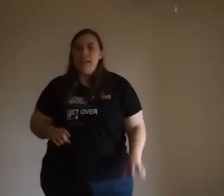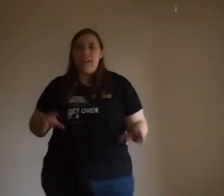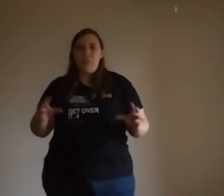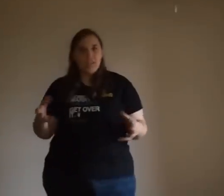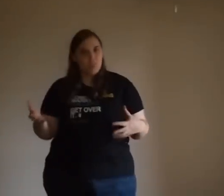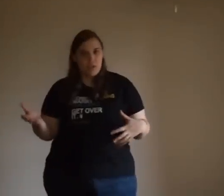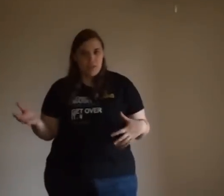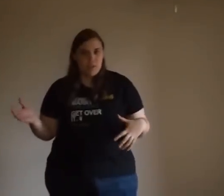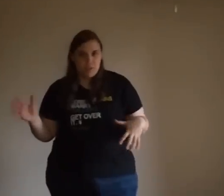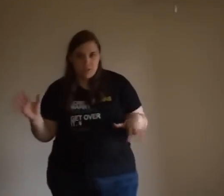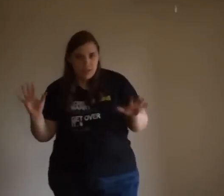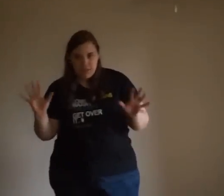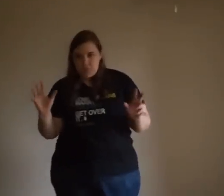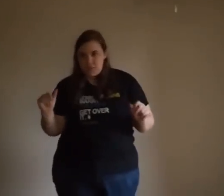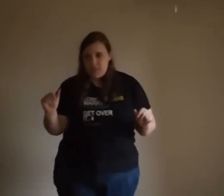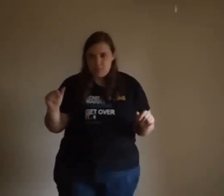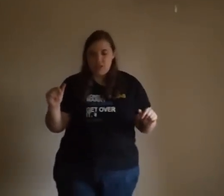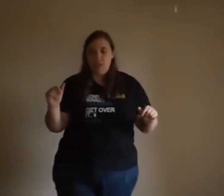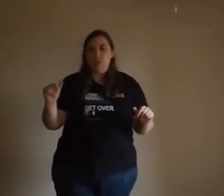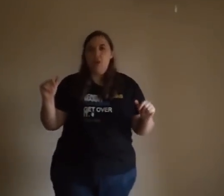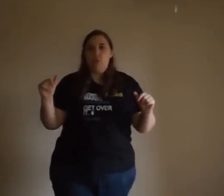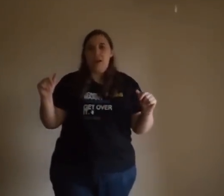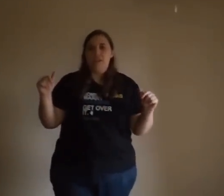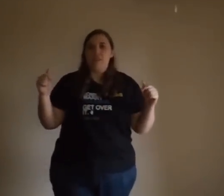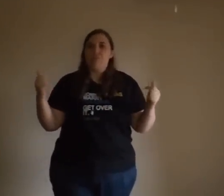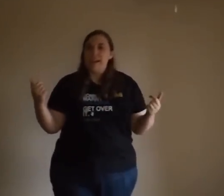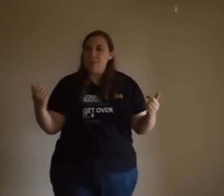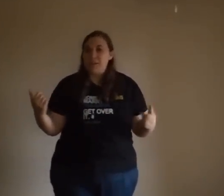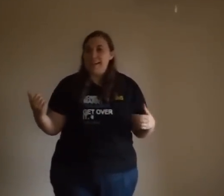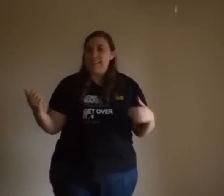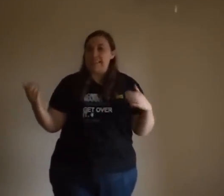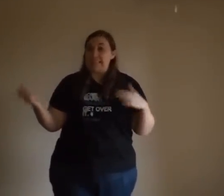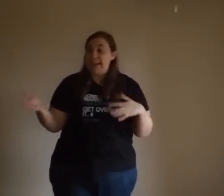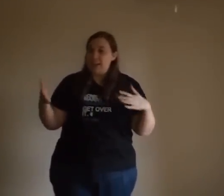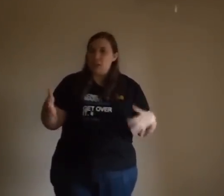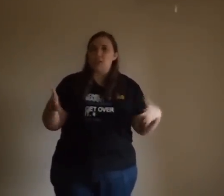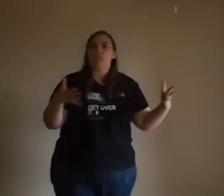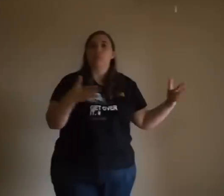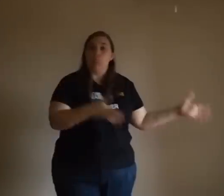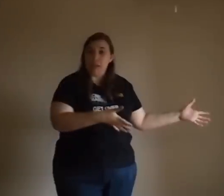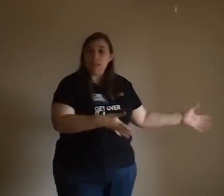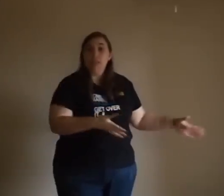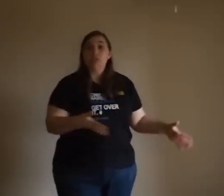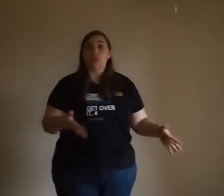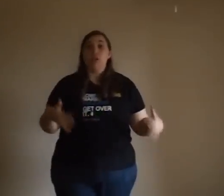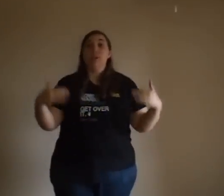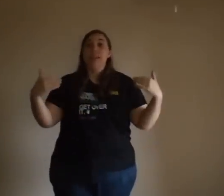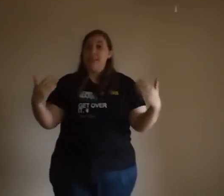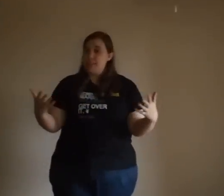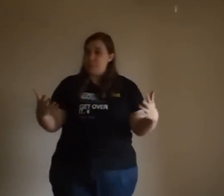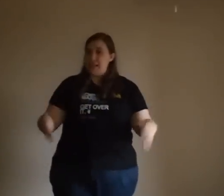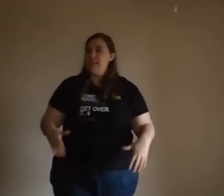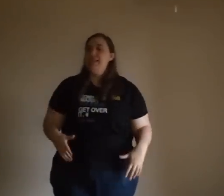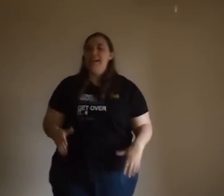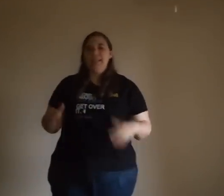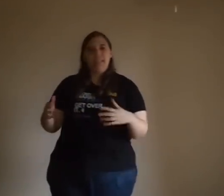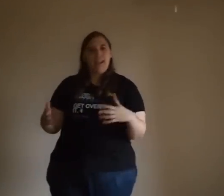Now, this is one of those episodes where they find a planet that's like Earth, but. So, this place is like